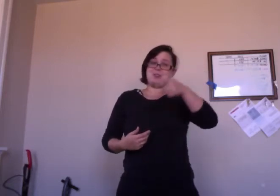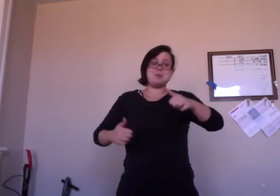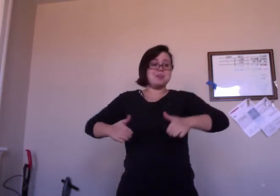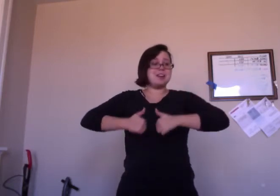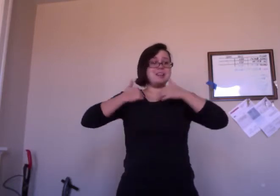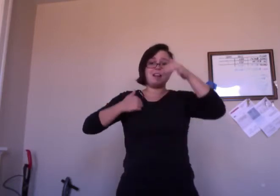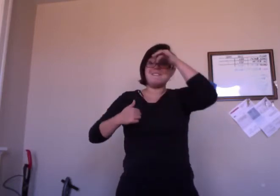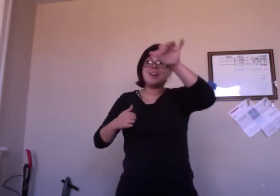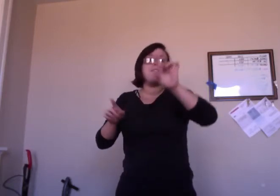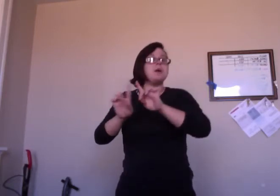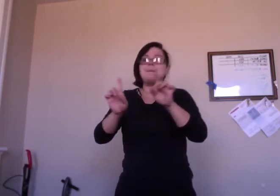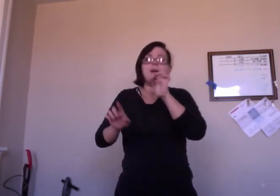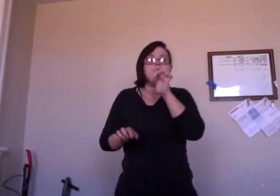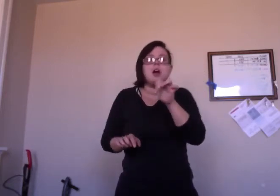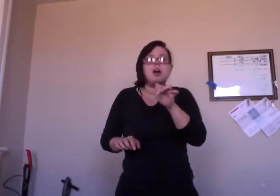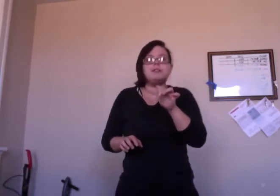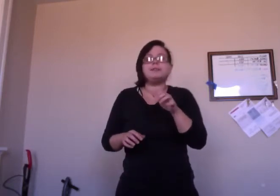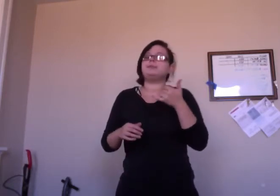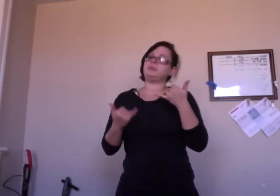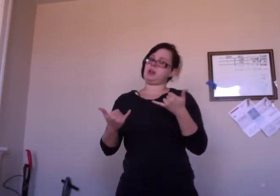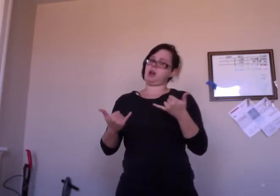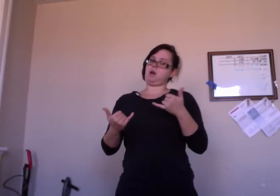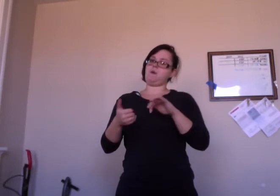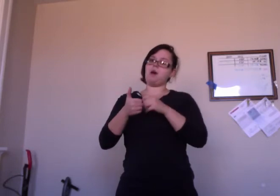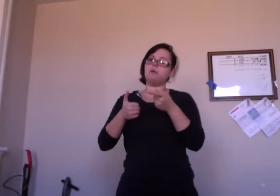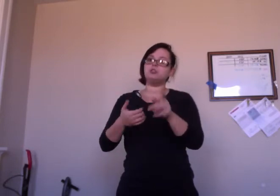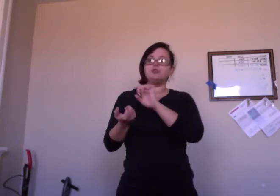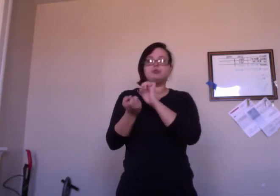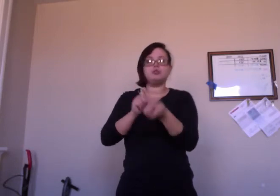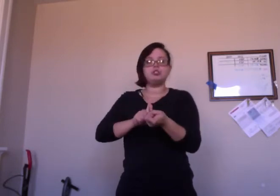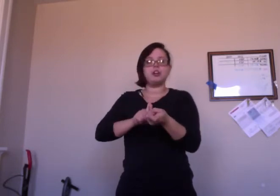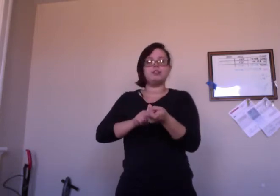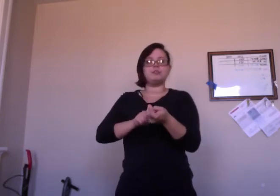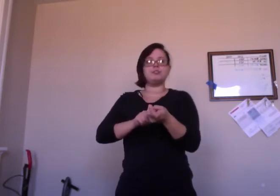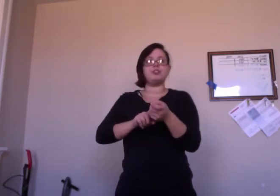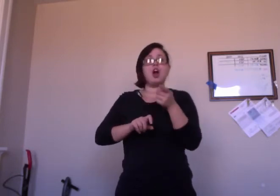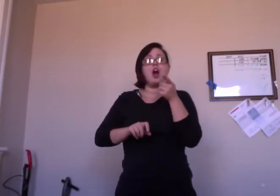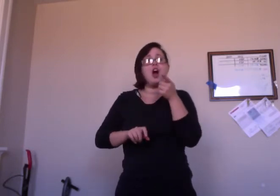negative energy in them? And more than anything, are you being the best parent you can? Thank you.